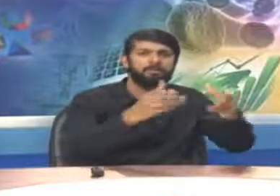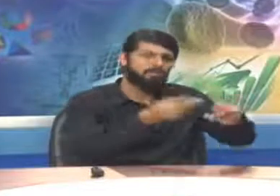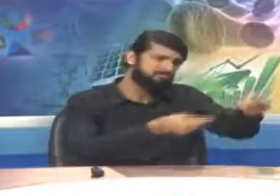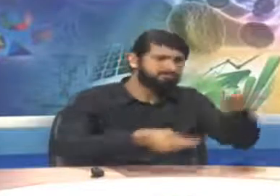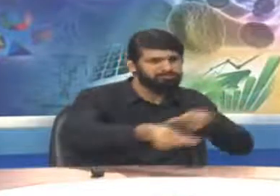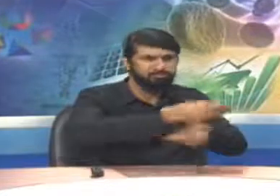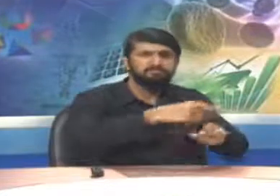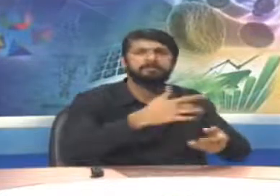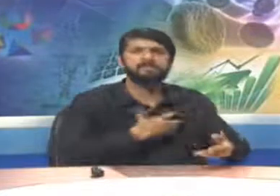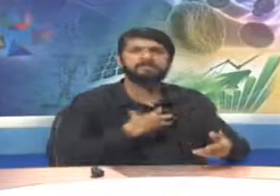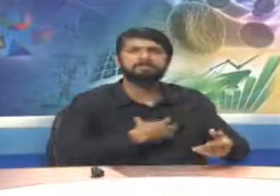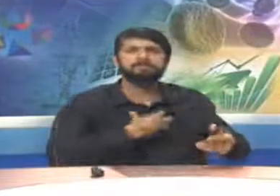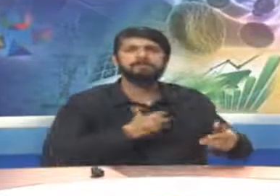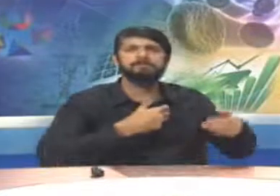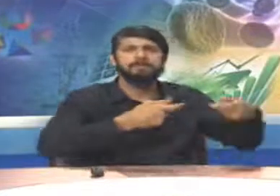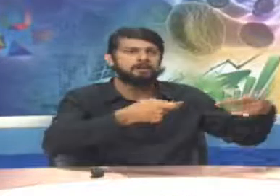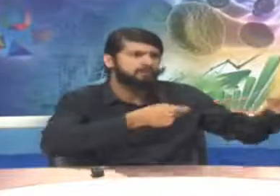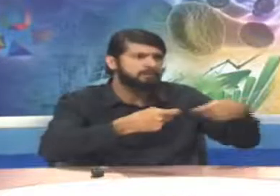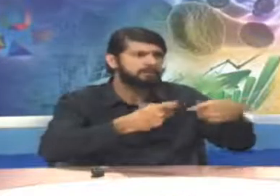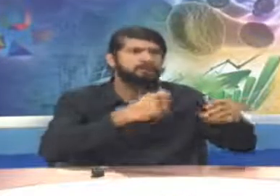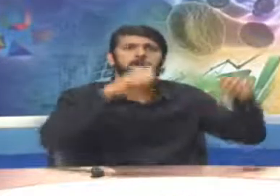it is promise